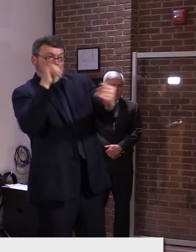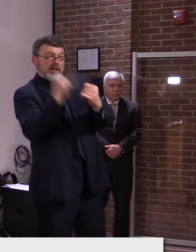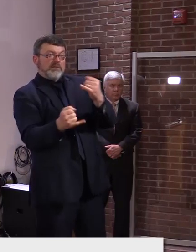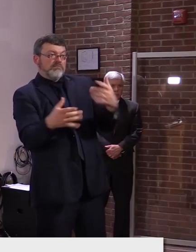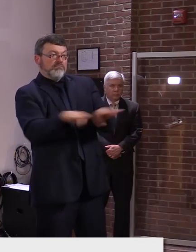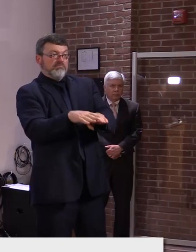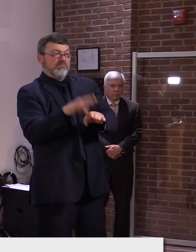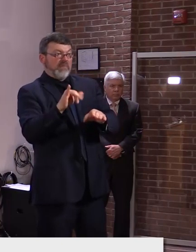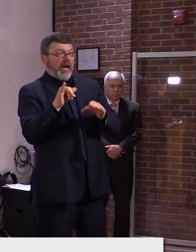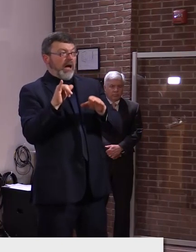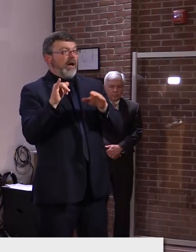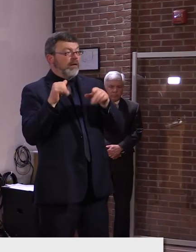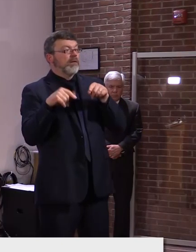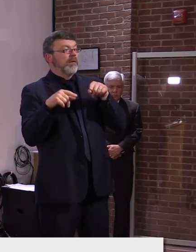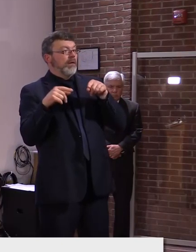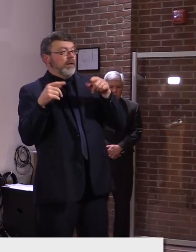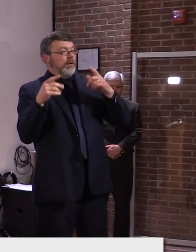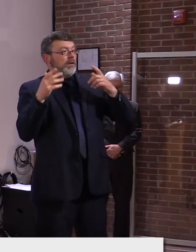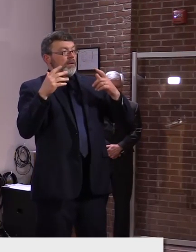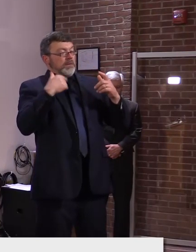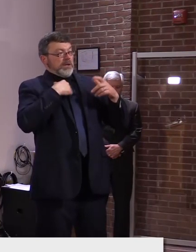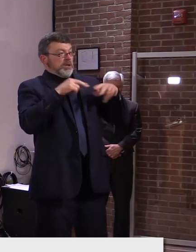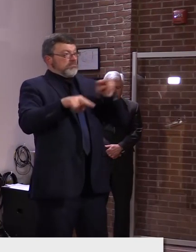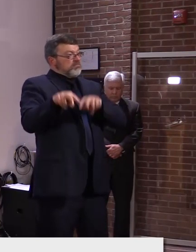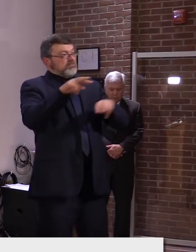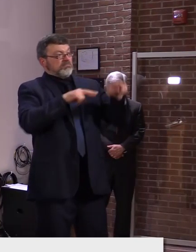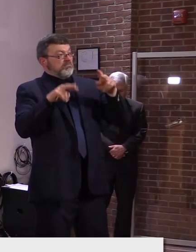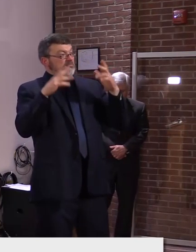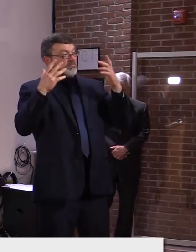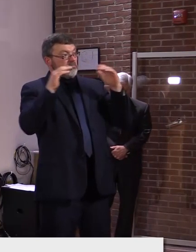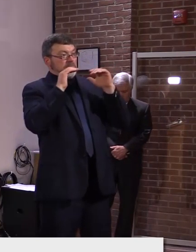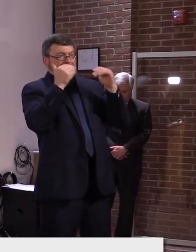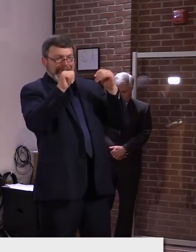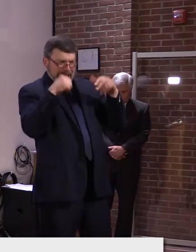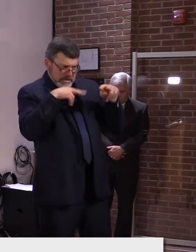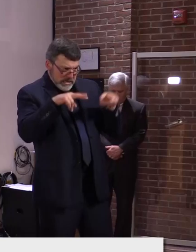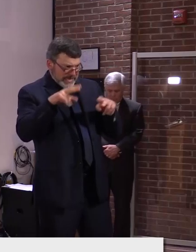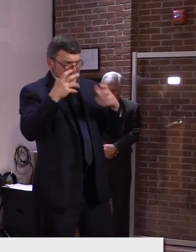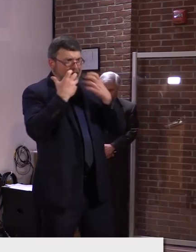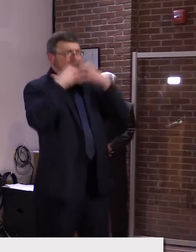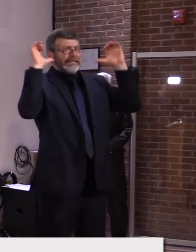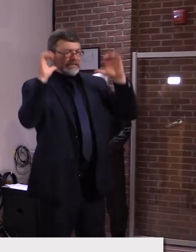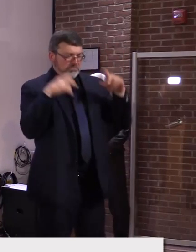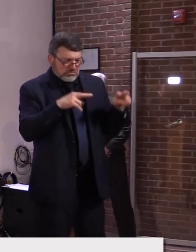no huge red flags at this point, but one never knows.